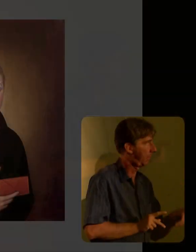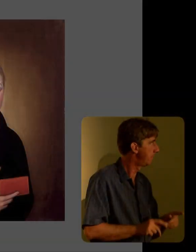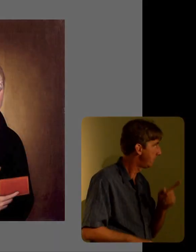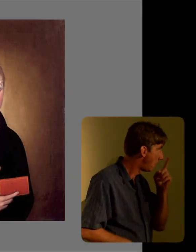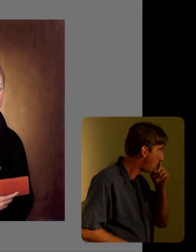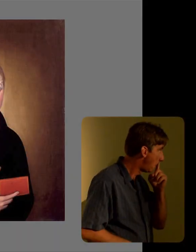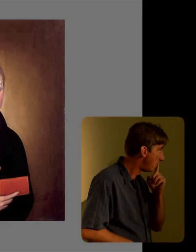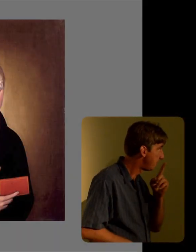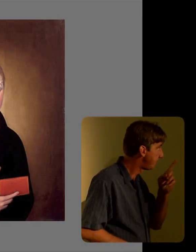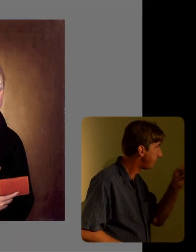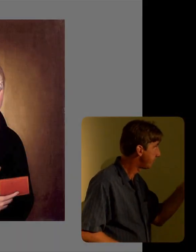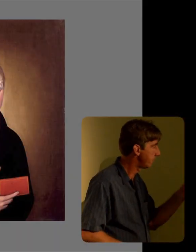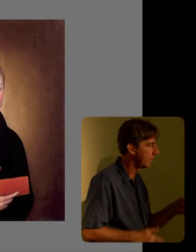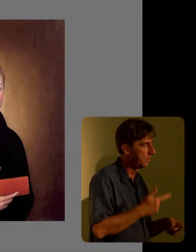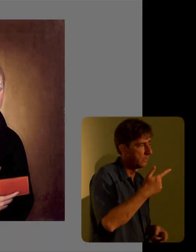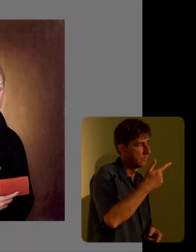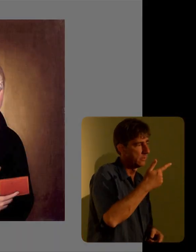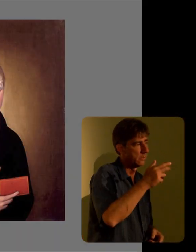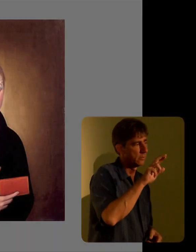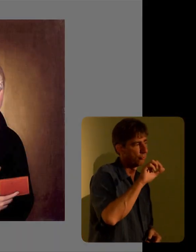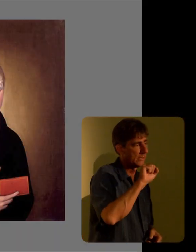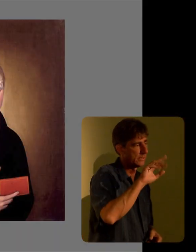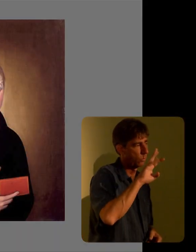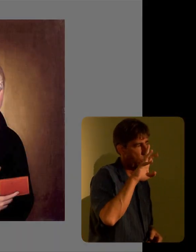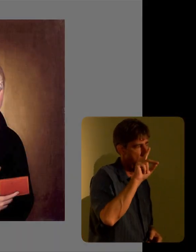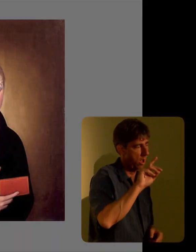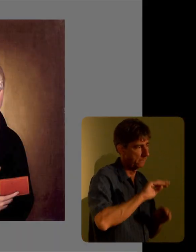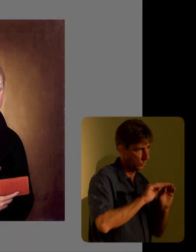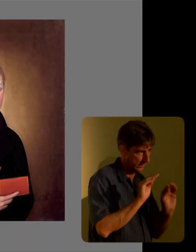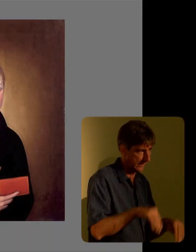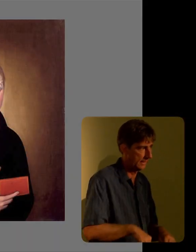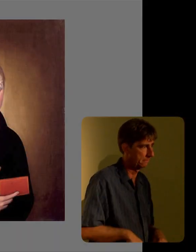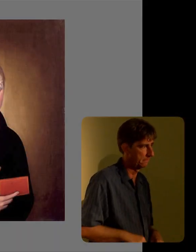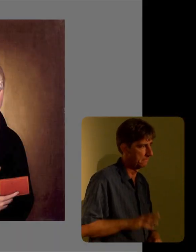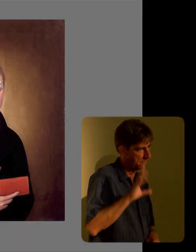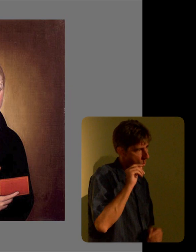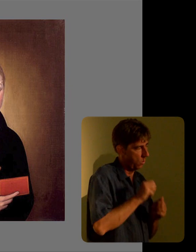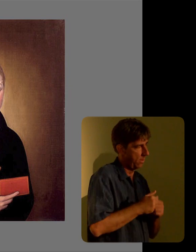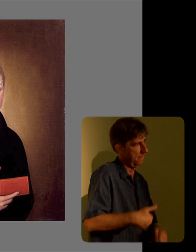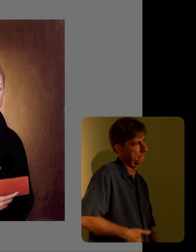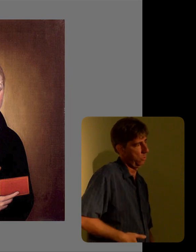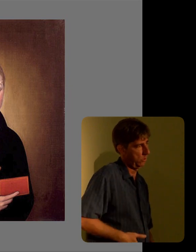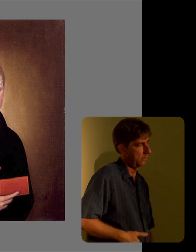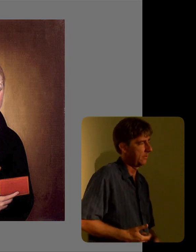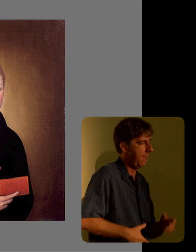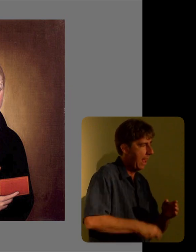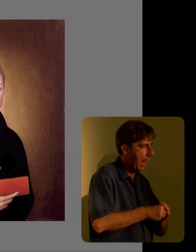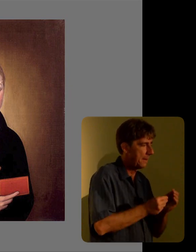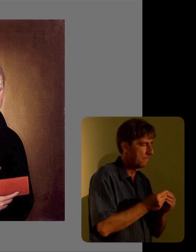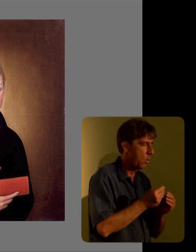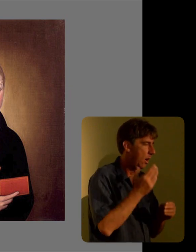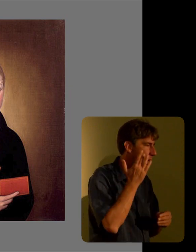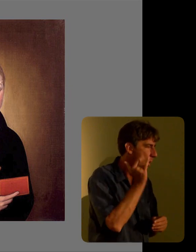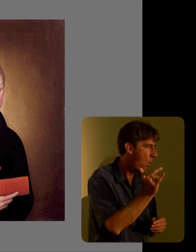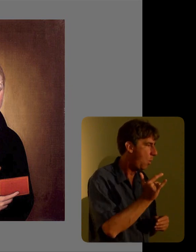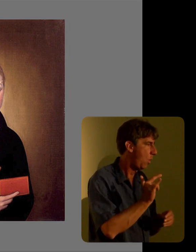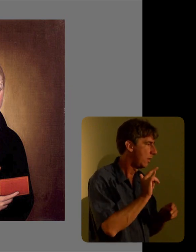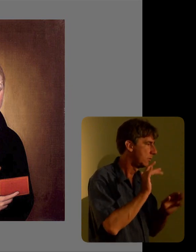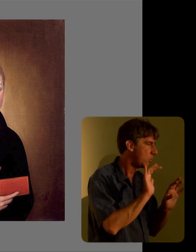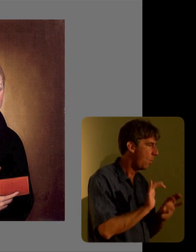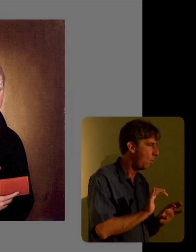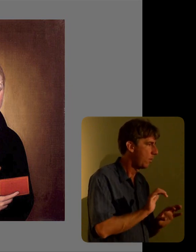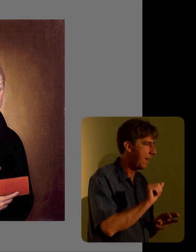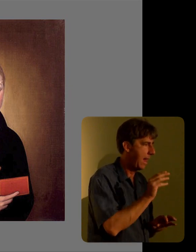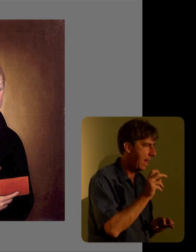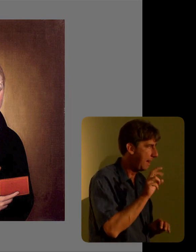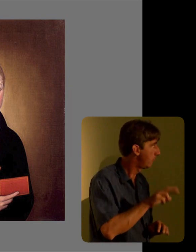a book at the Griswold Museum, also done at this time. Brewster begins to add amber tones to his portraits, and you